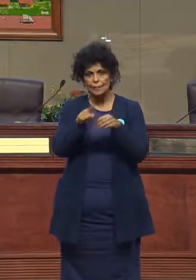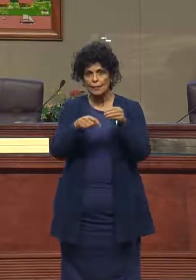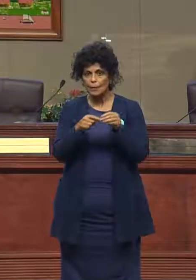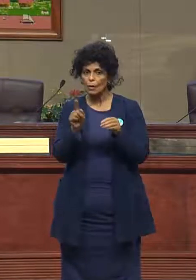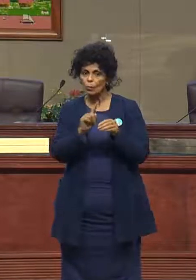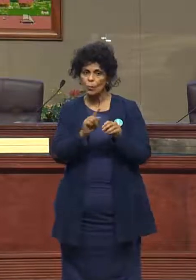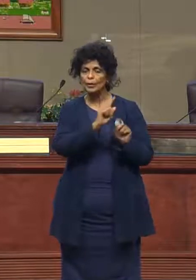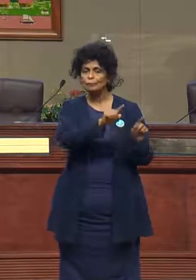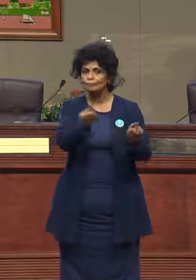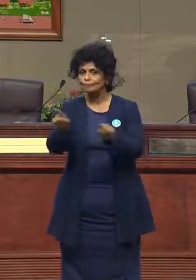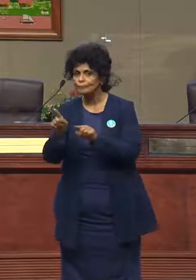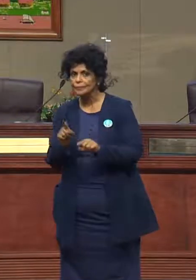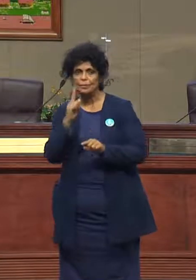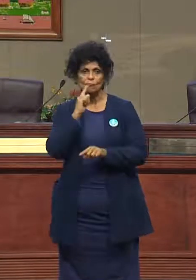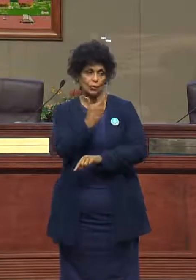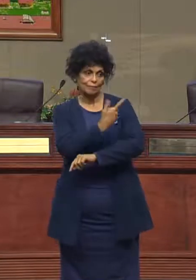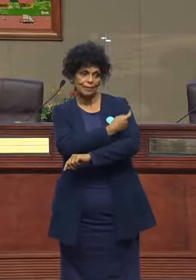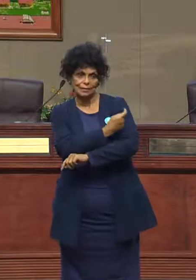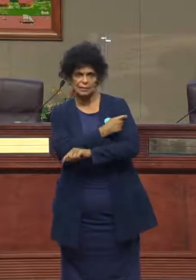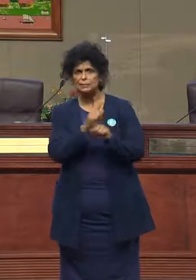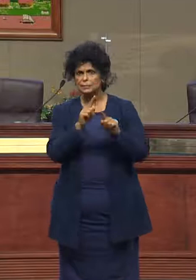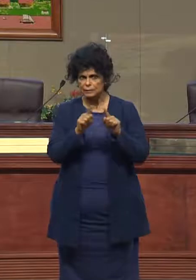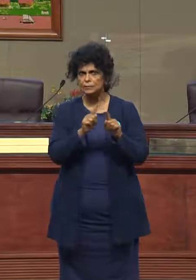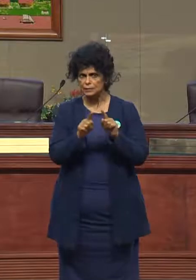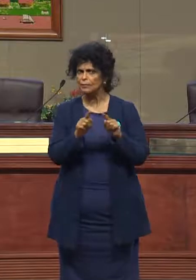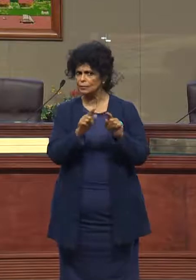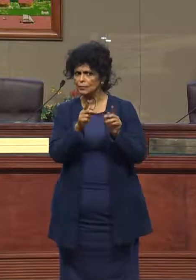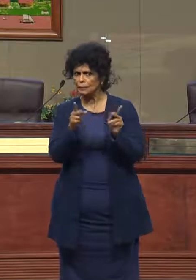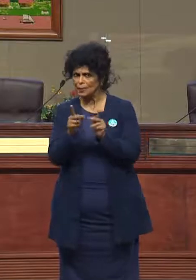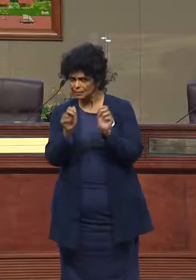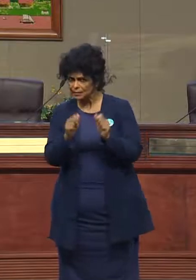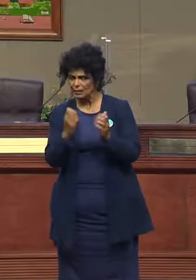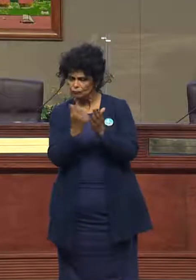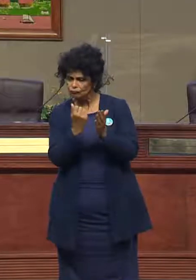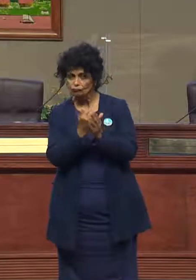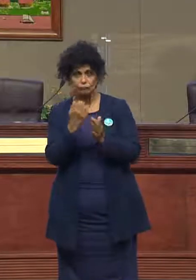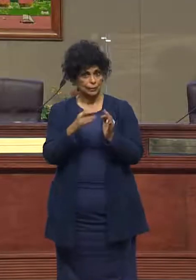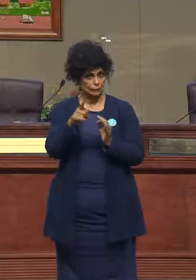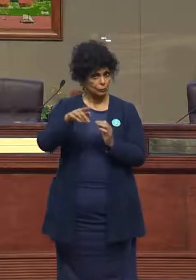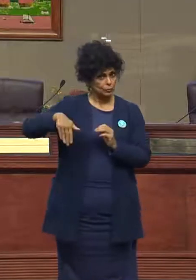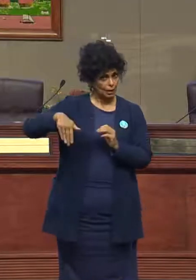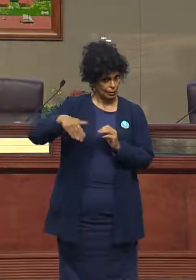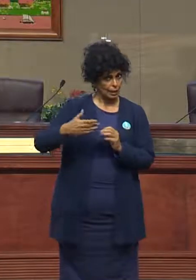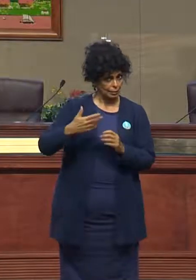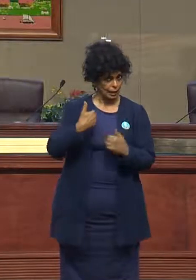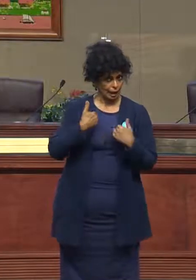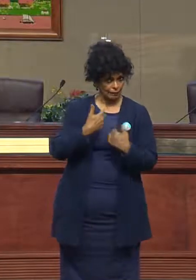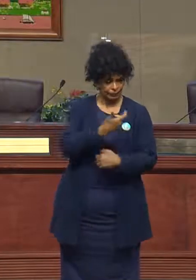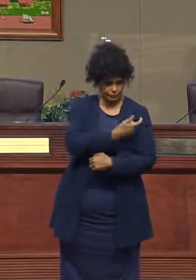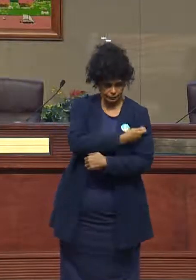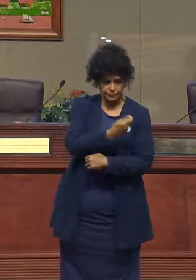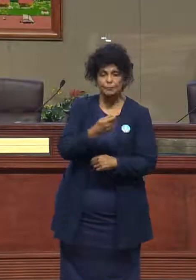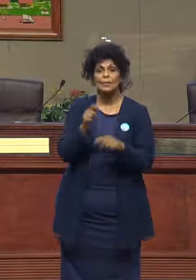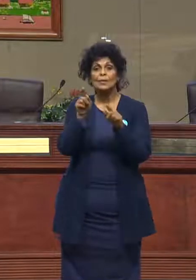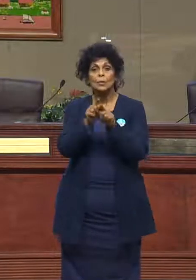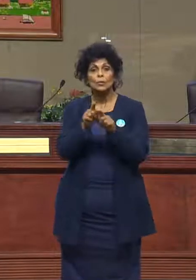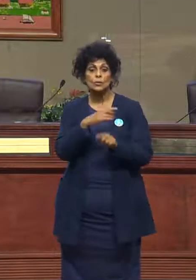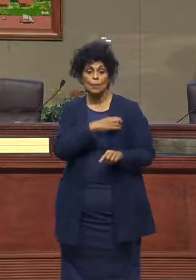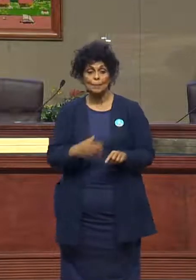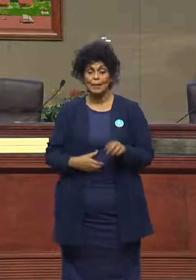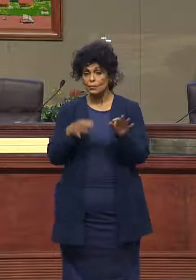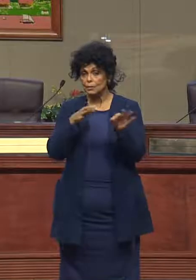vaccination sites and opportunities that exist for those who still have not yet been vaccinated. The mayor will also discuss our testing